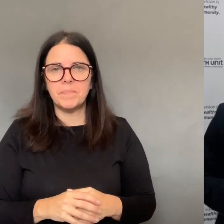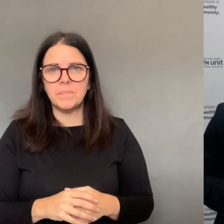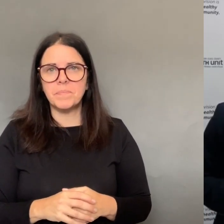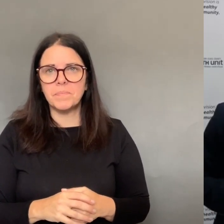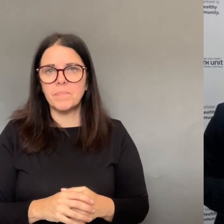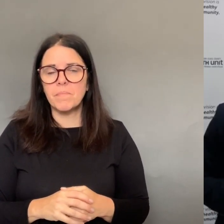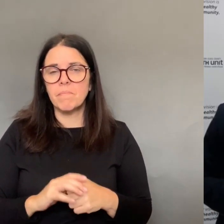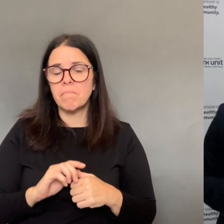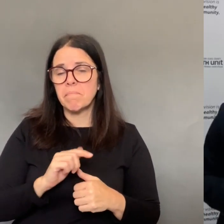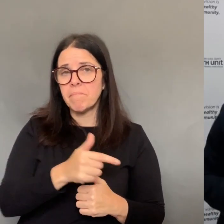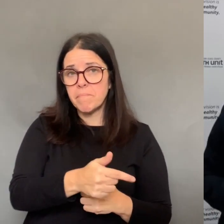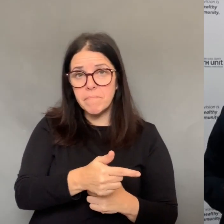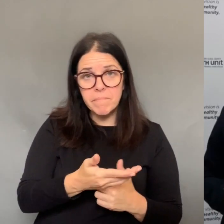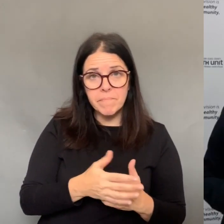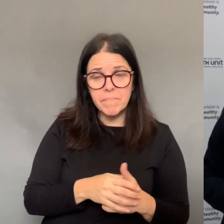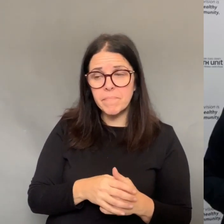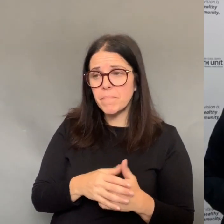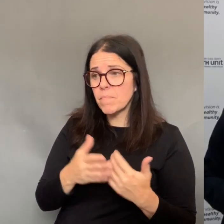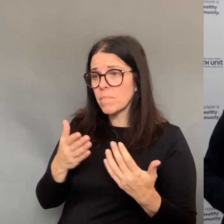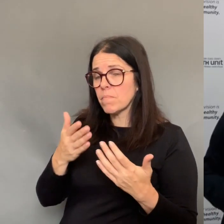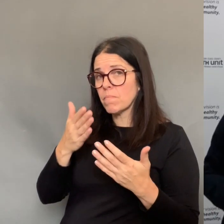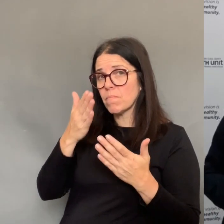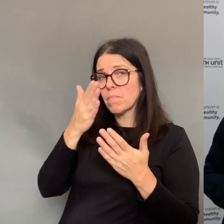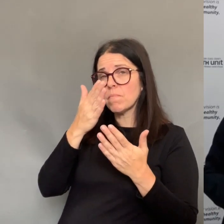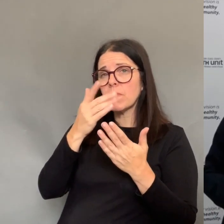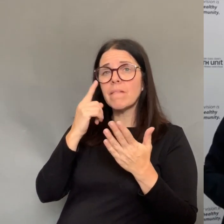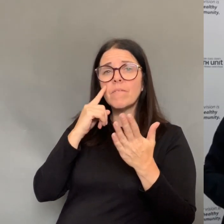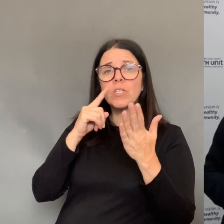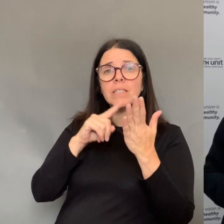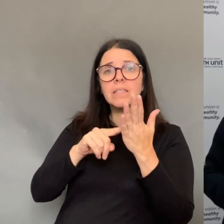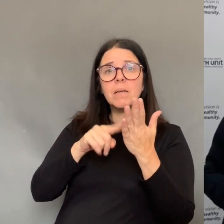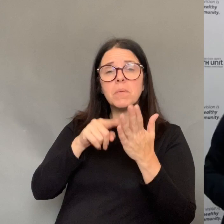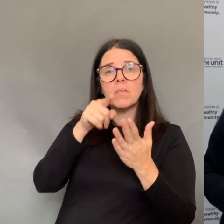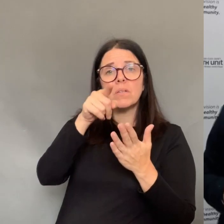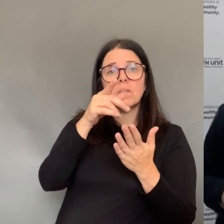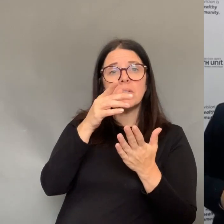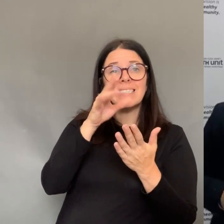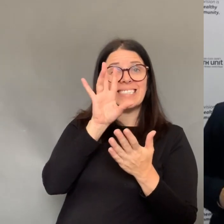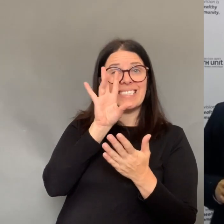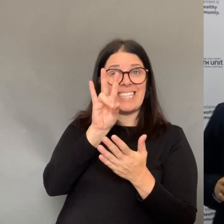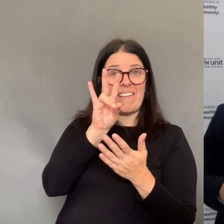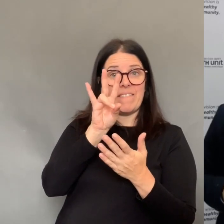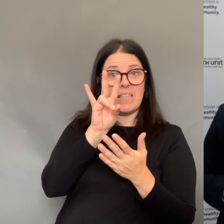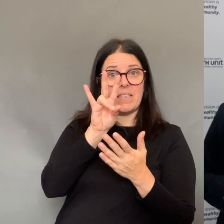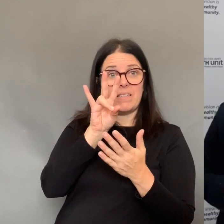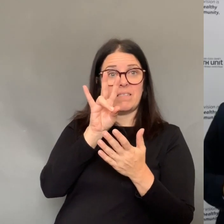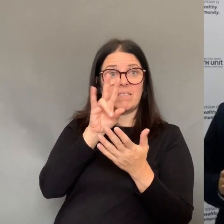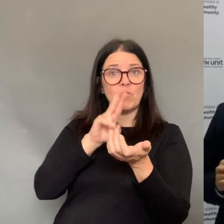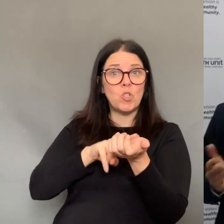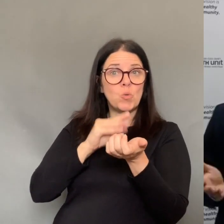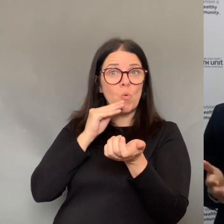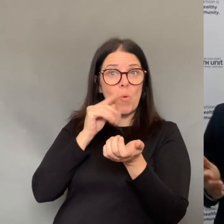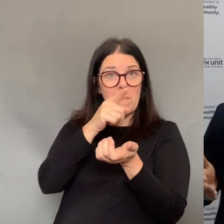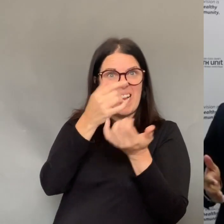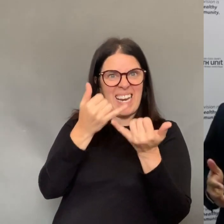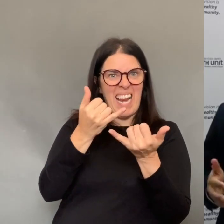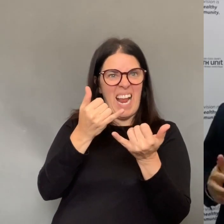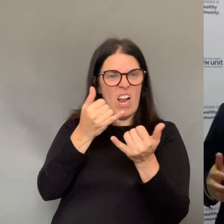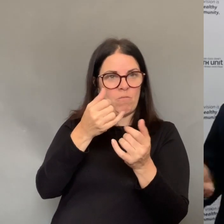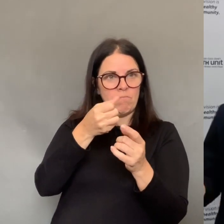again, we're trying to take a cautious approach in identifying. So some of the homes, if they are the consideration